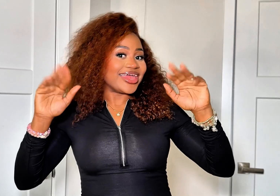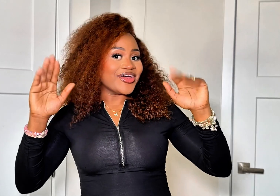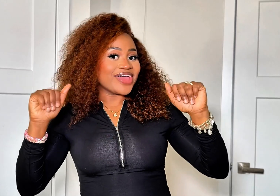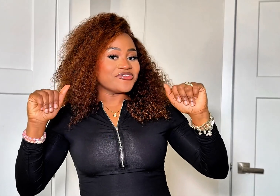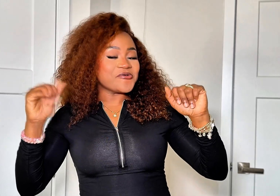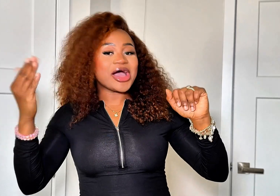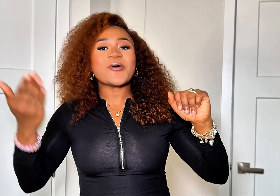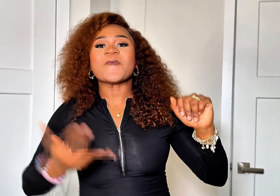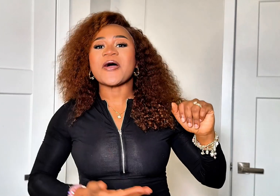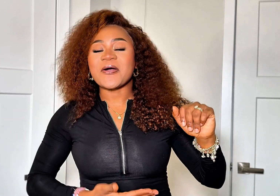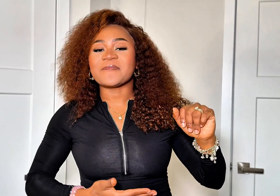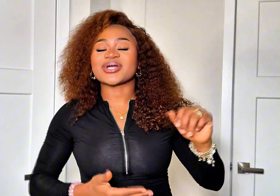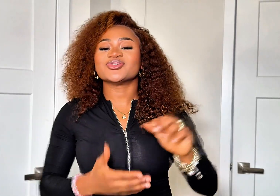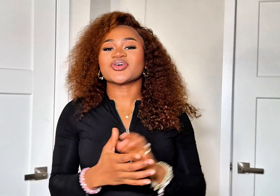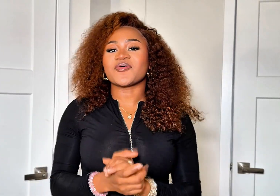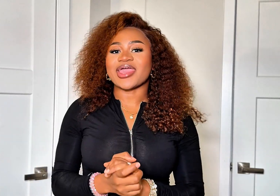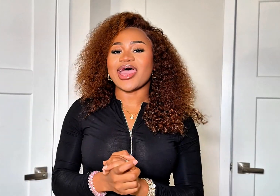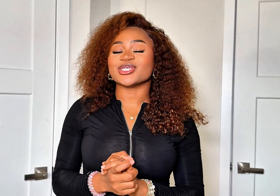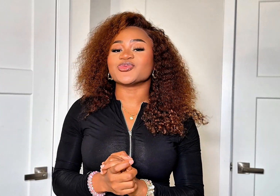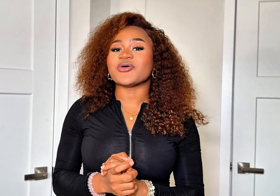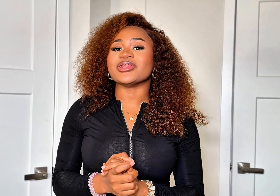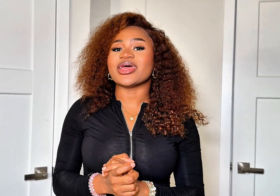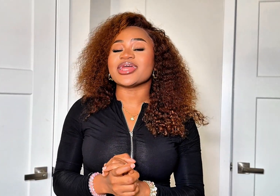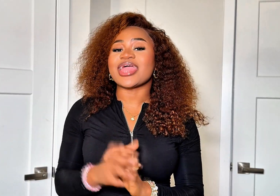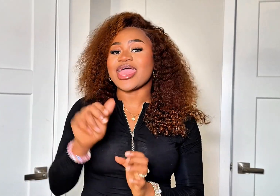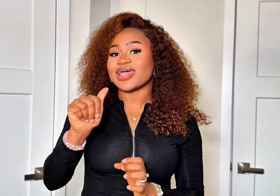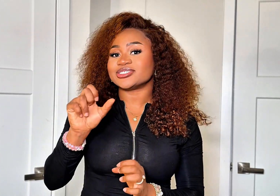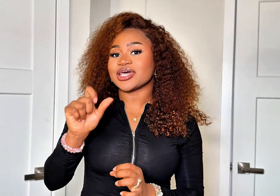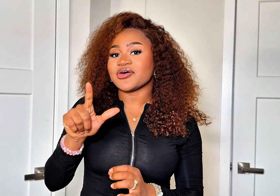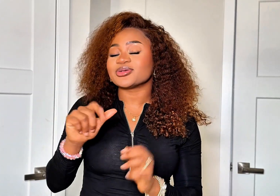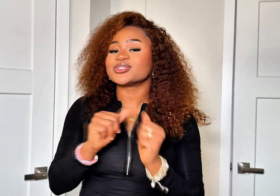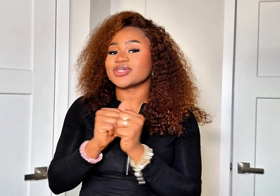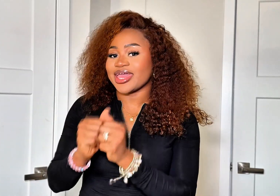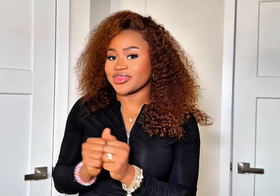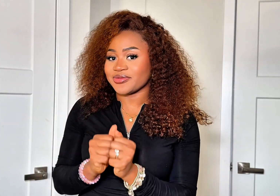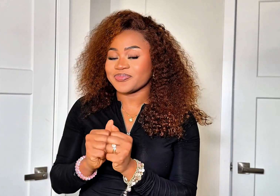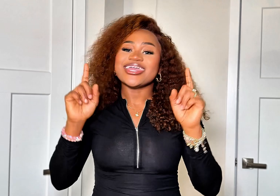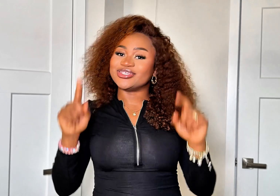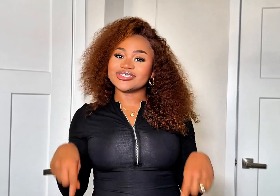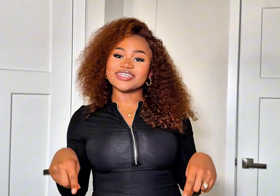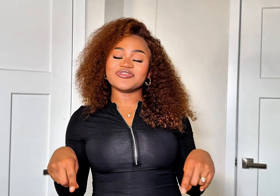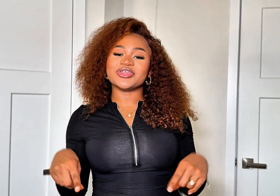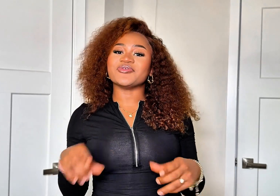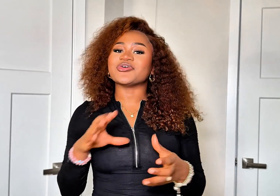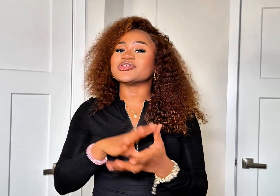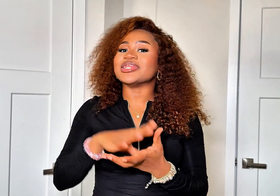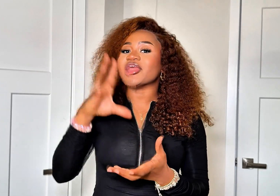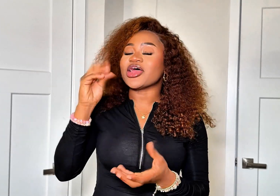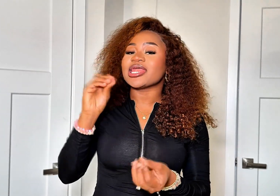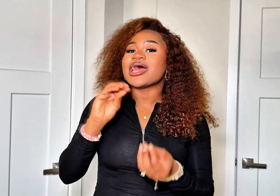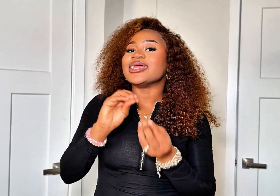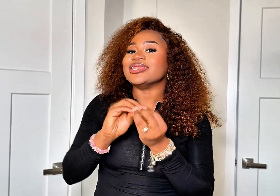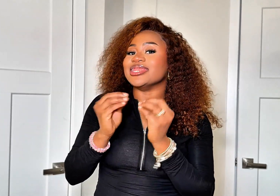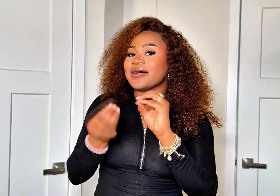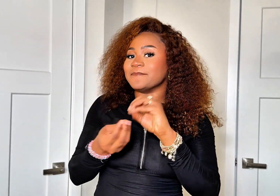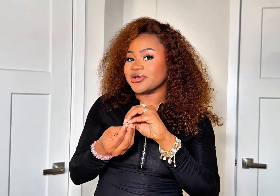Hello everyone, welcome back to Talk with Hands, where we learn ASL together. In today's video, we're going to learn